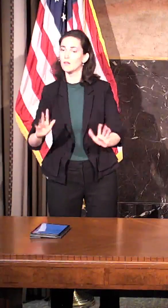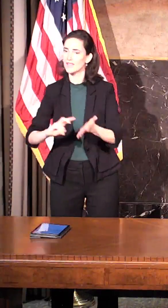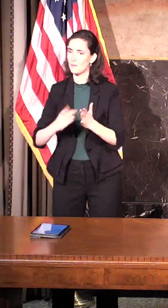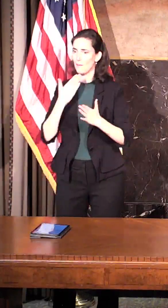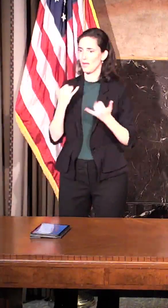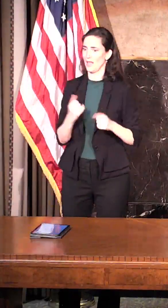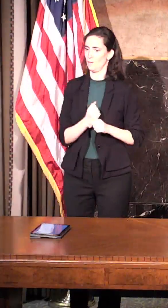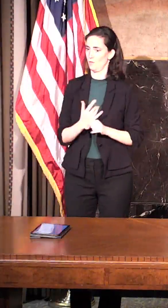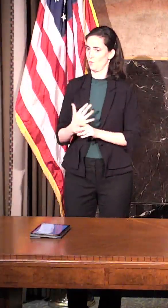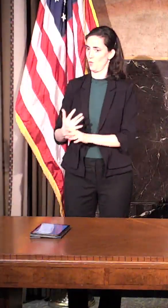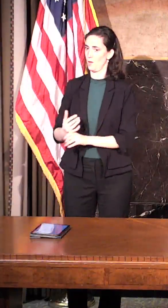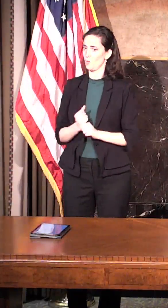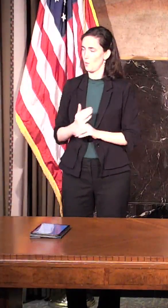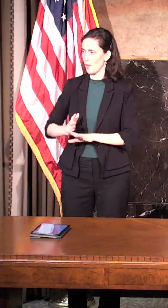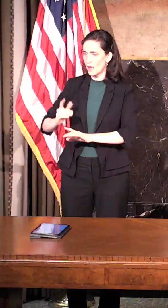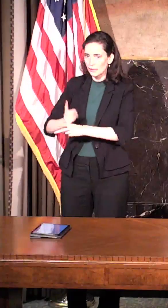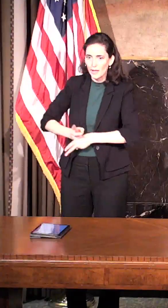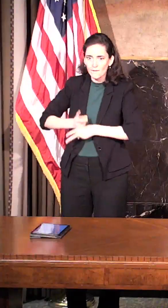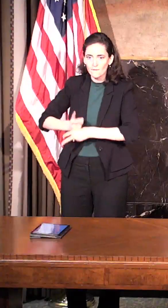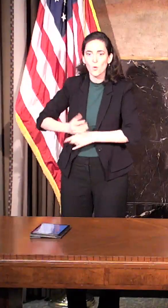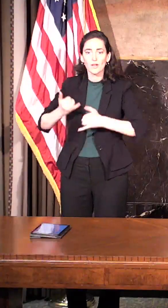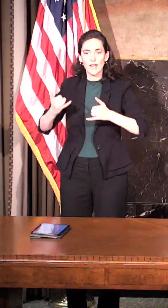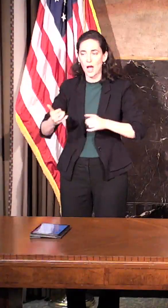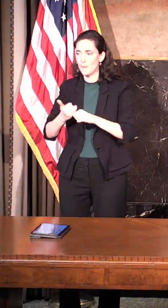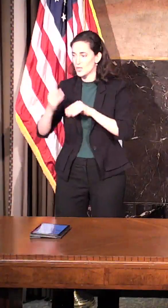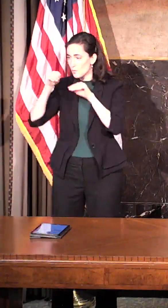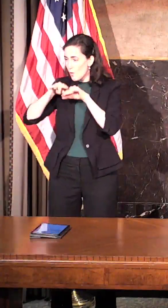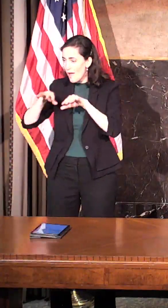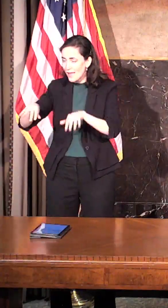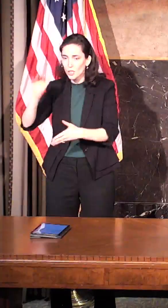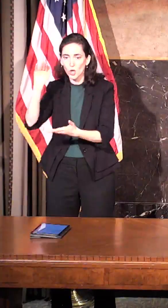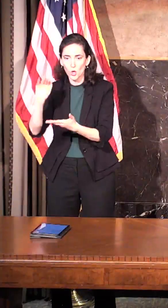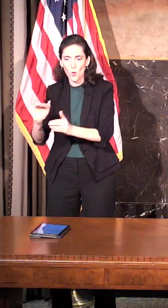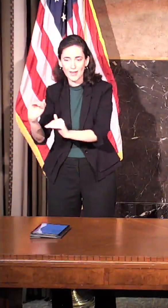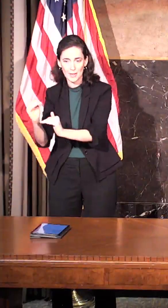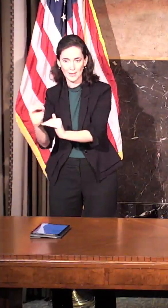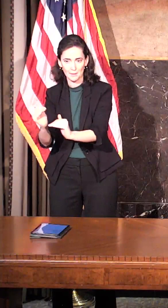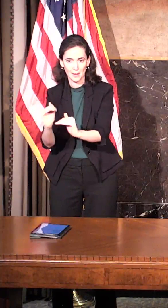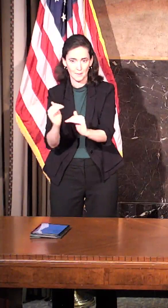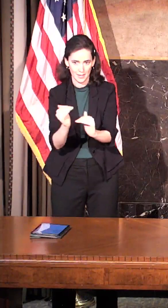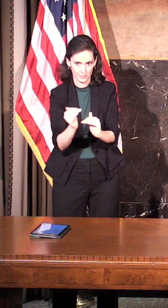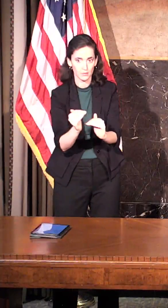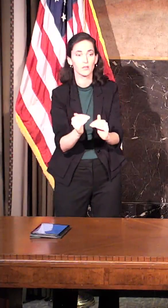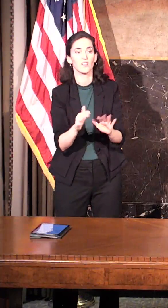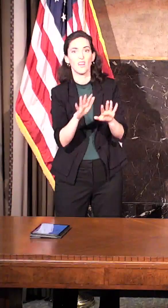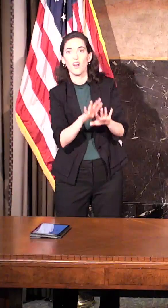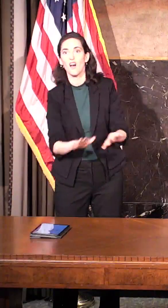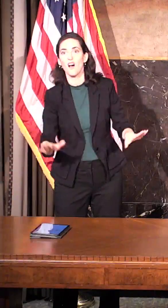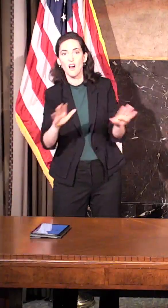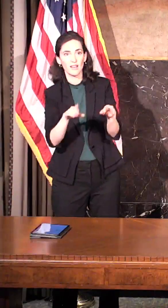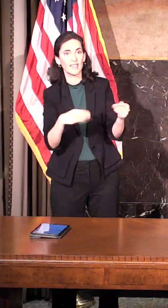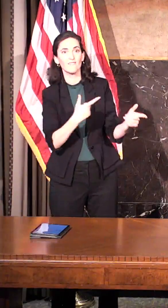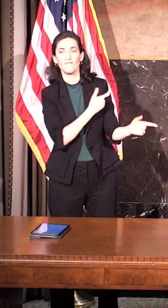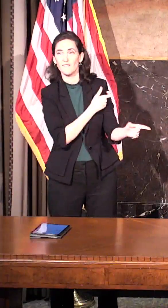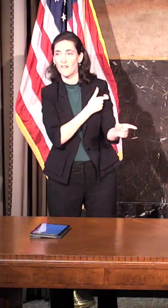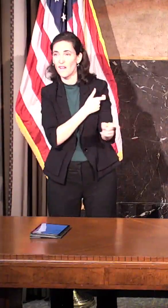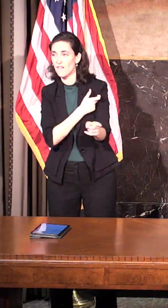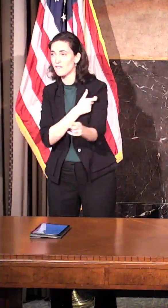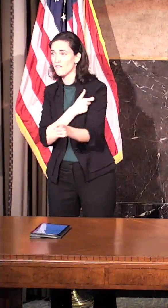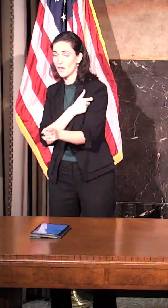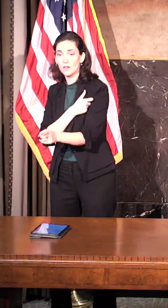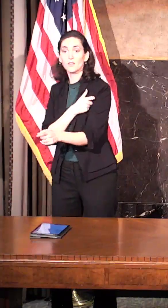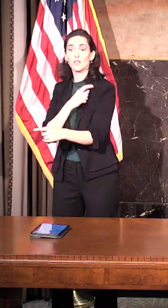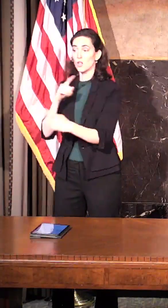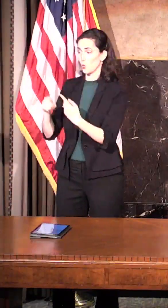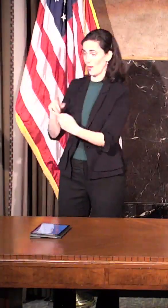avert a spike by virtue of having transmission low and getting enough vaccine out there by the time this variant increases in numbers beyond